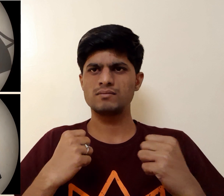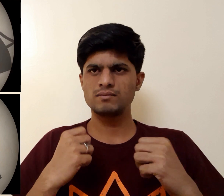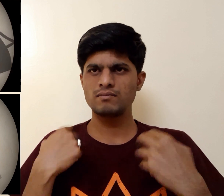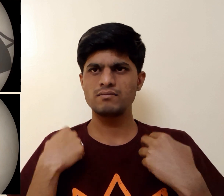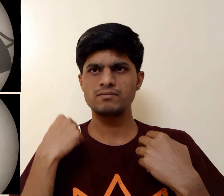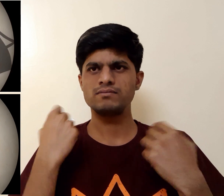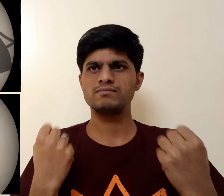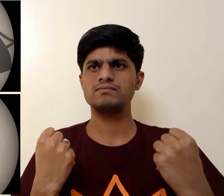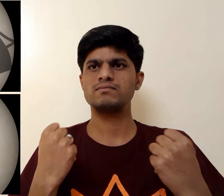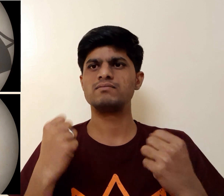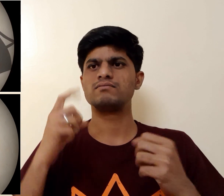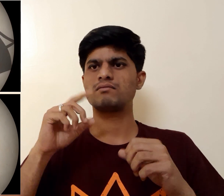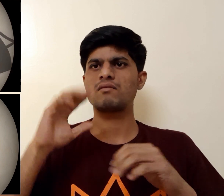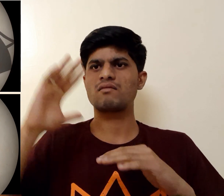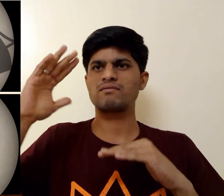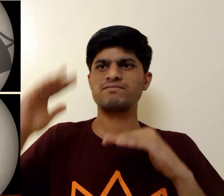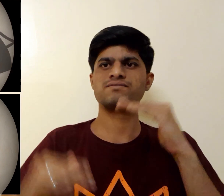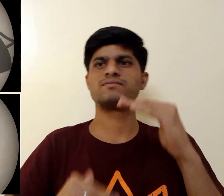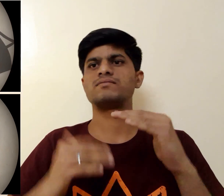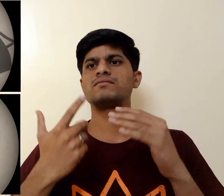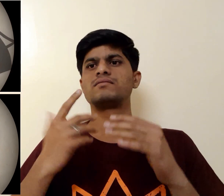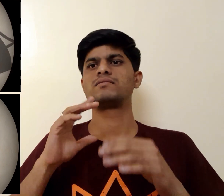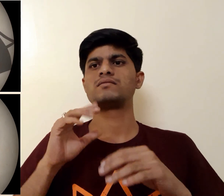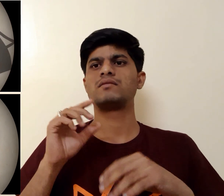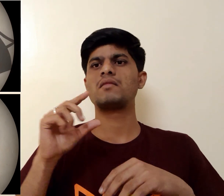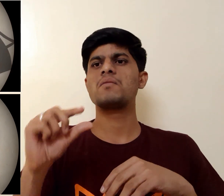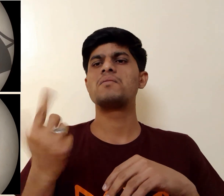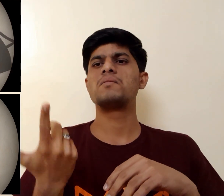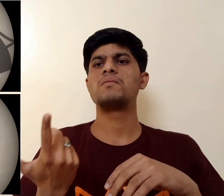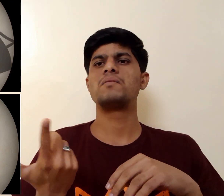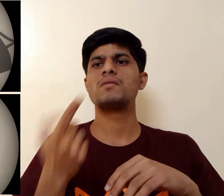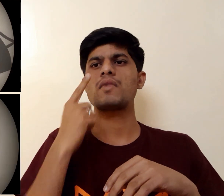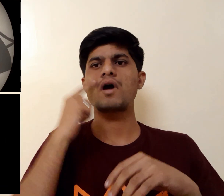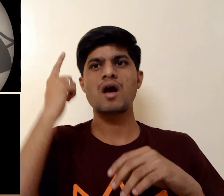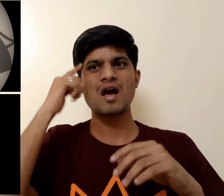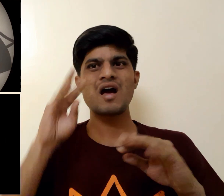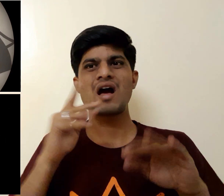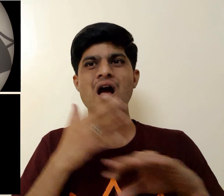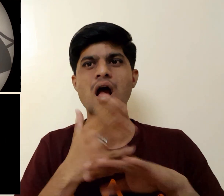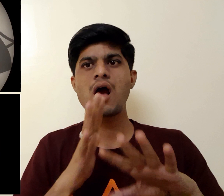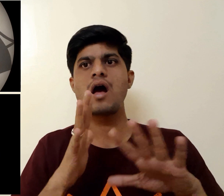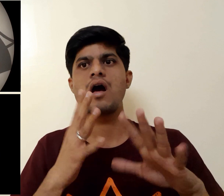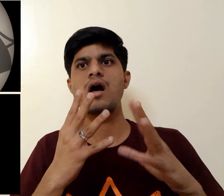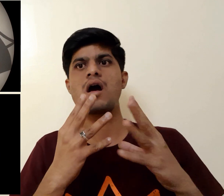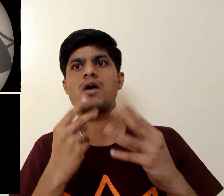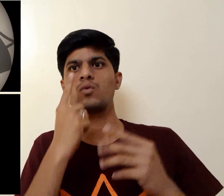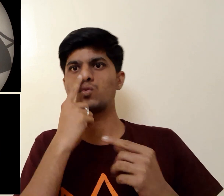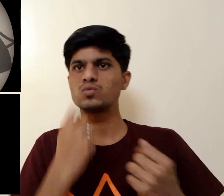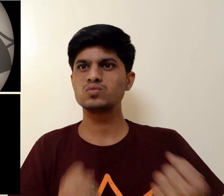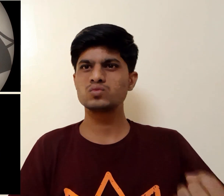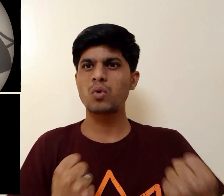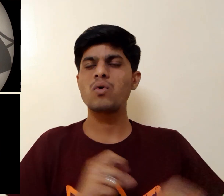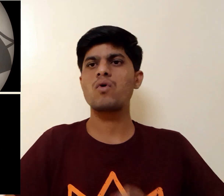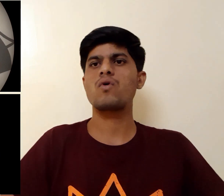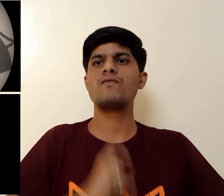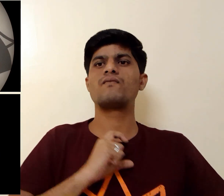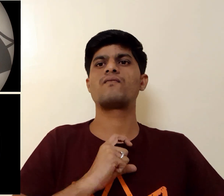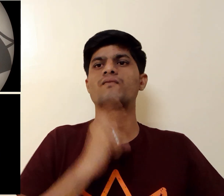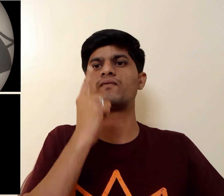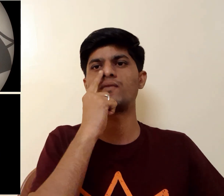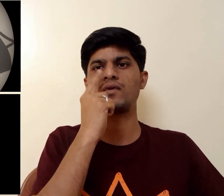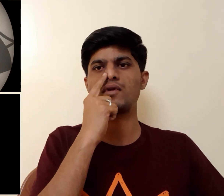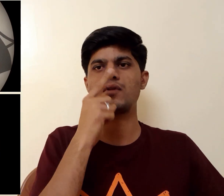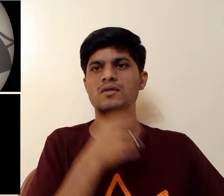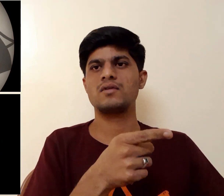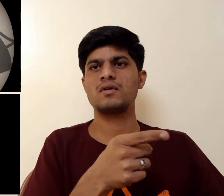programs, recovery supports, and medications to treat addiction. Brain scans show that once in recovery, the tissue